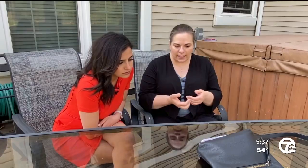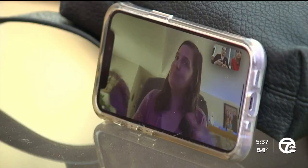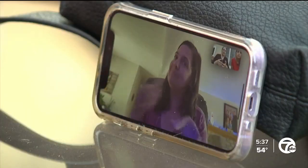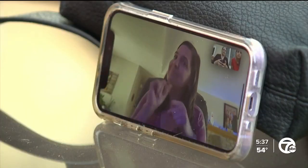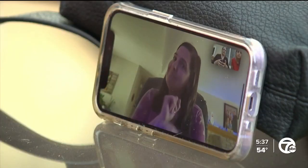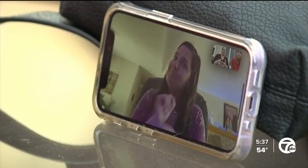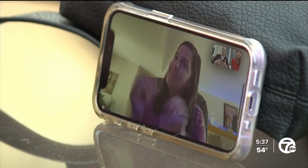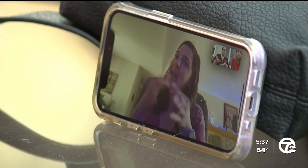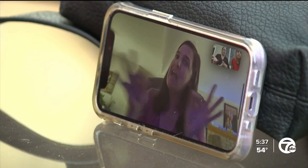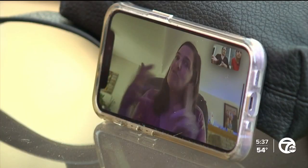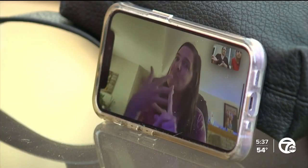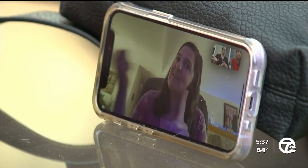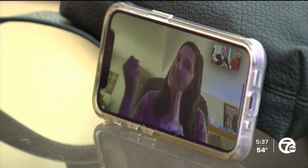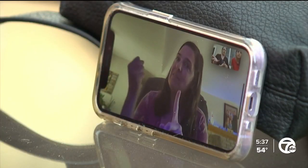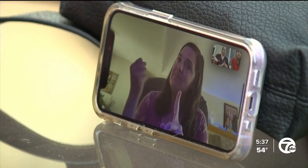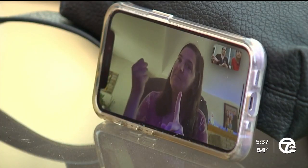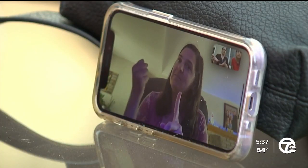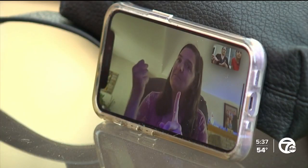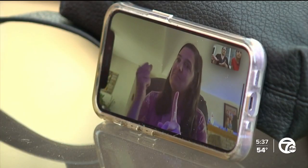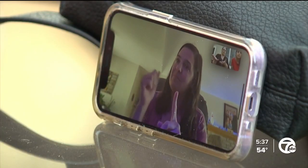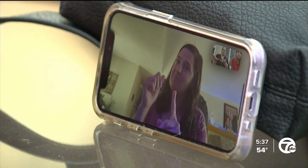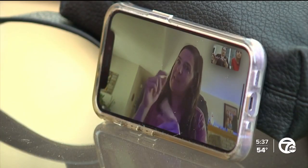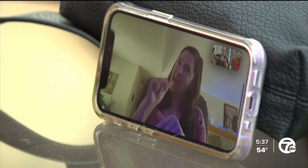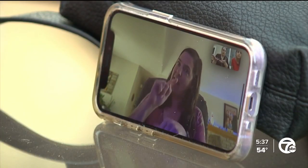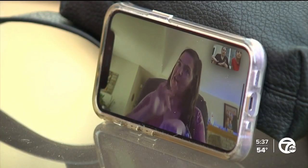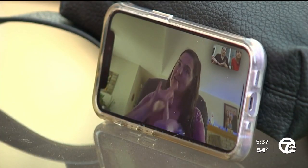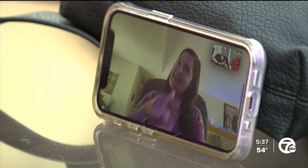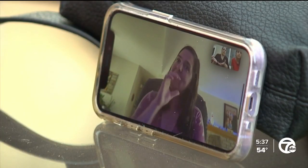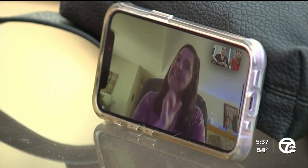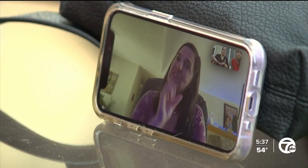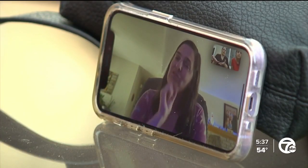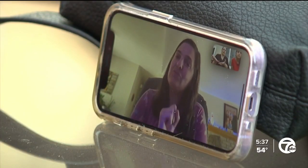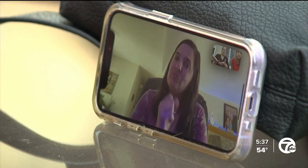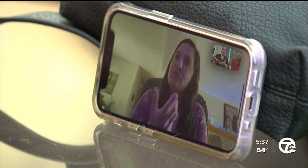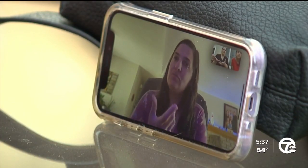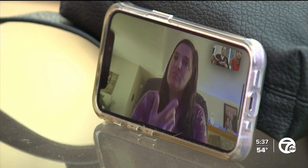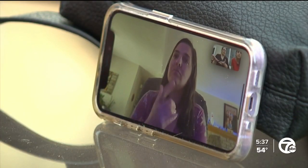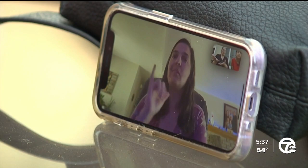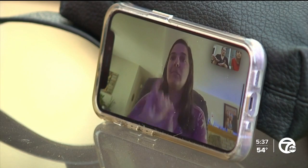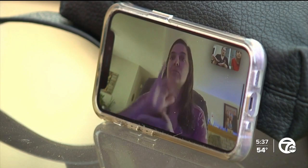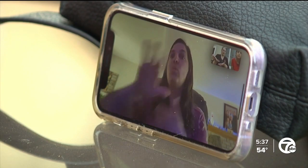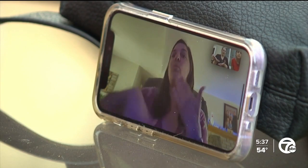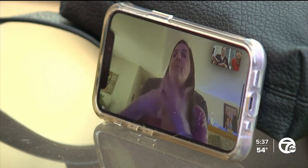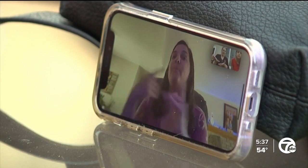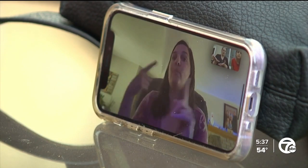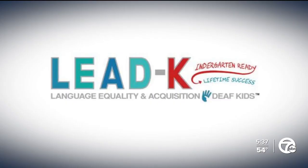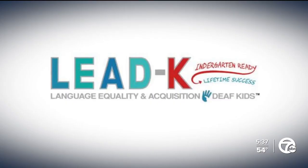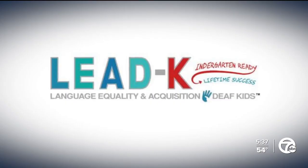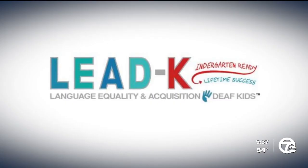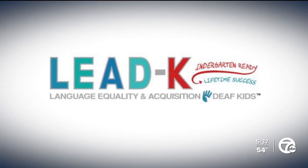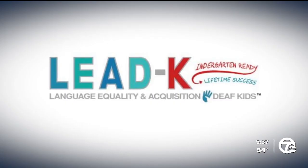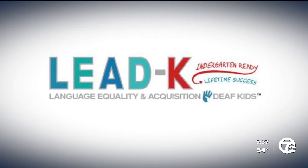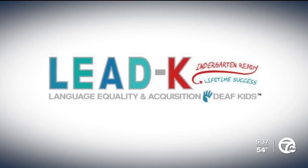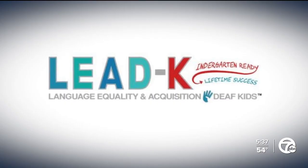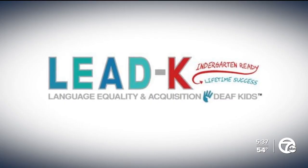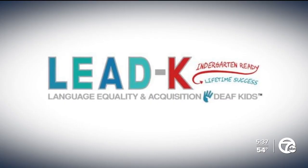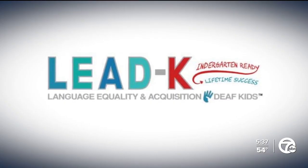to see these other children with the deprivation from such an early age. These women now